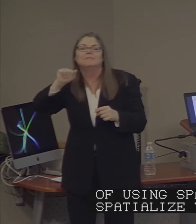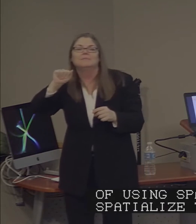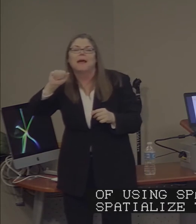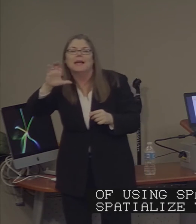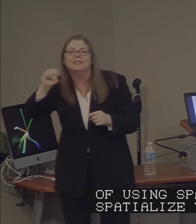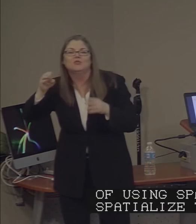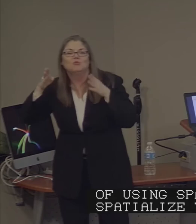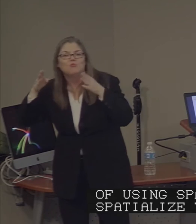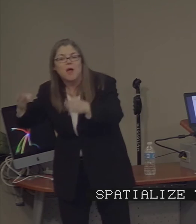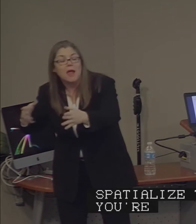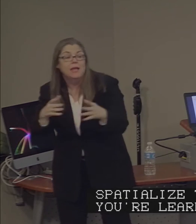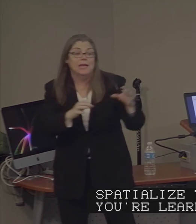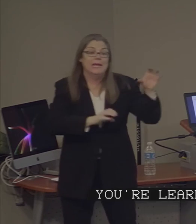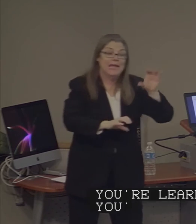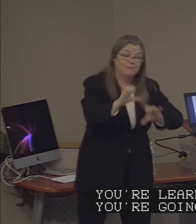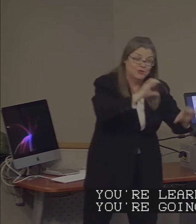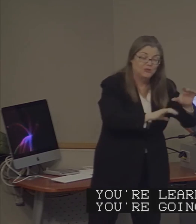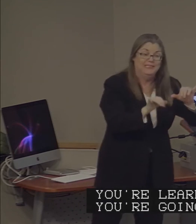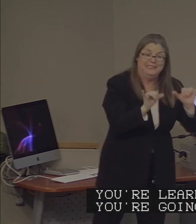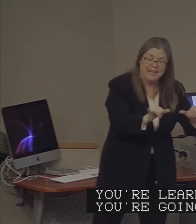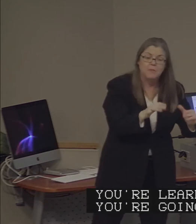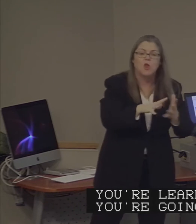chemistry, you're going to learn it more spatially.